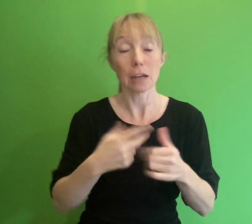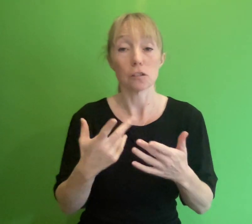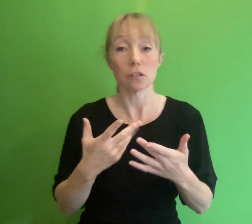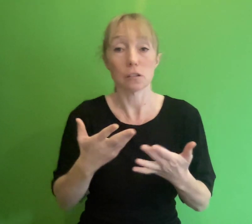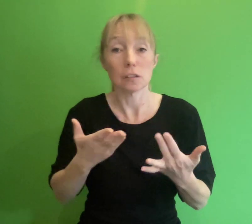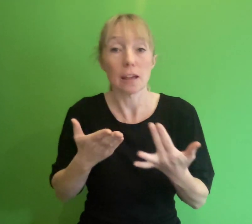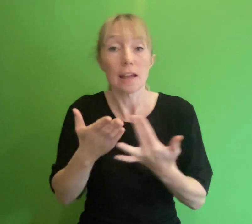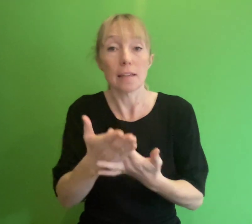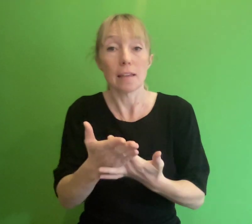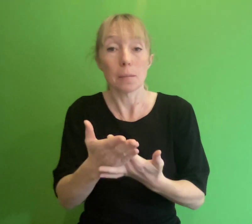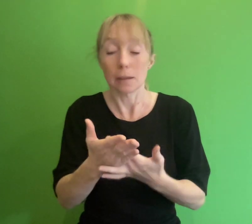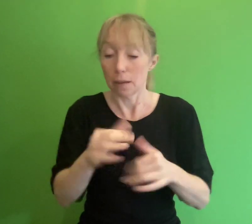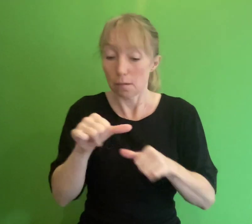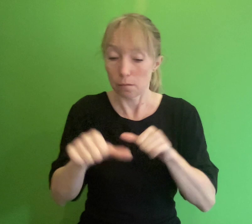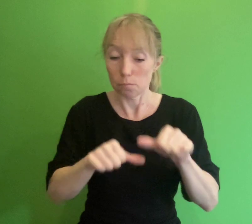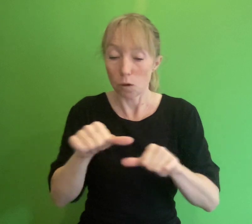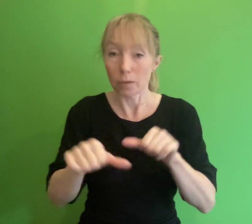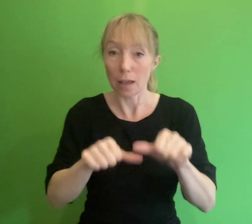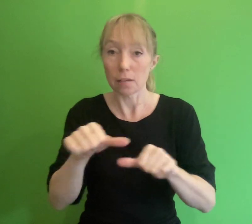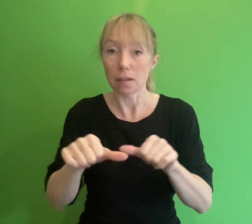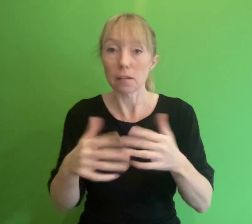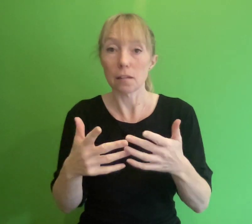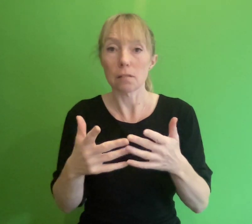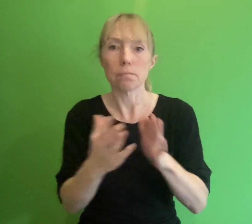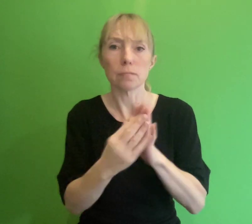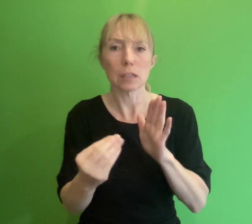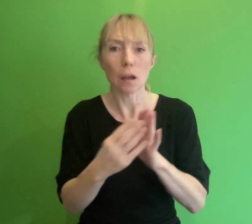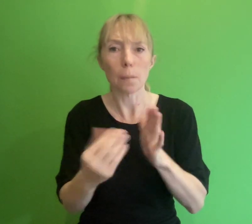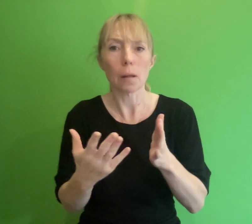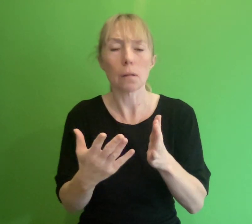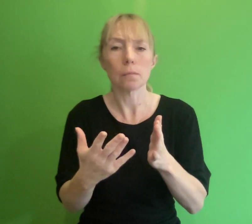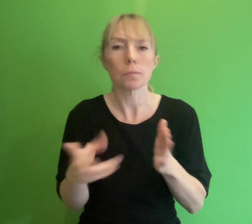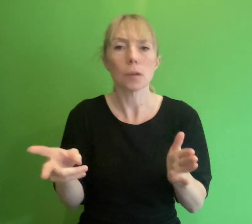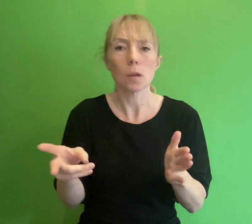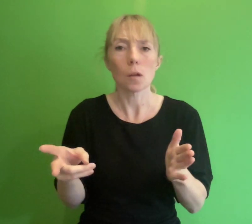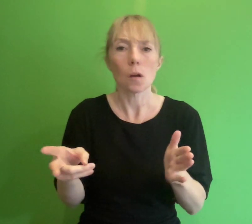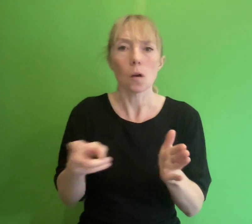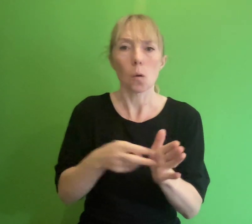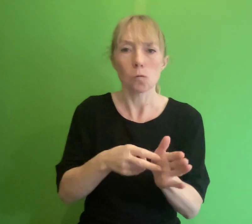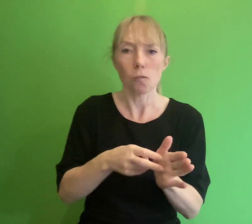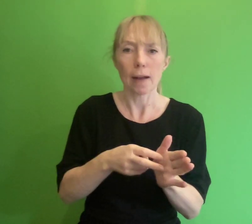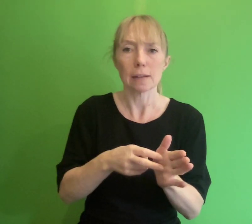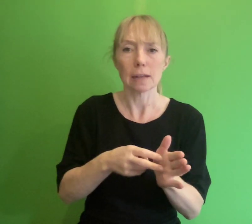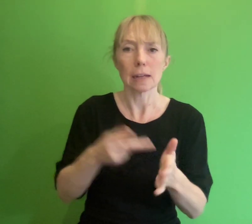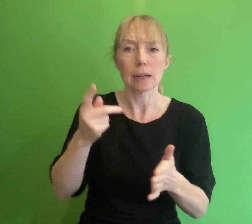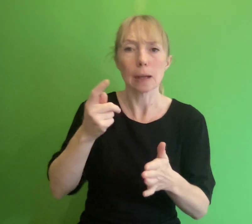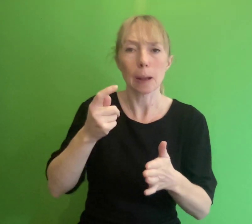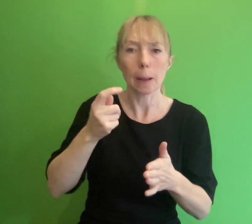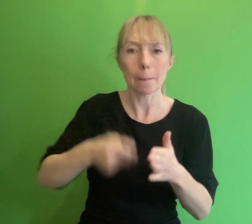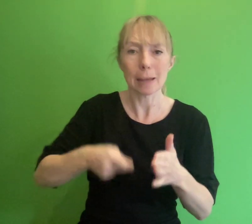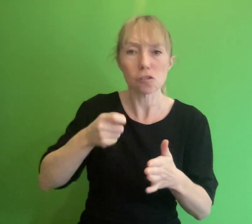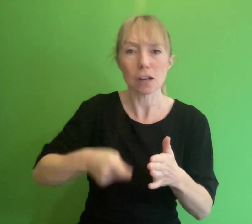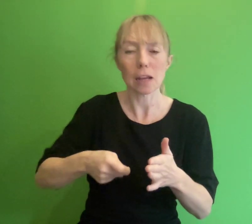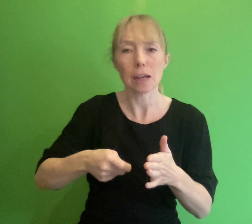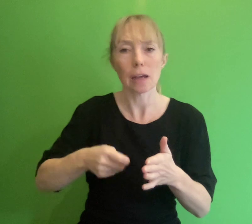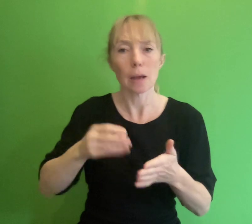accessibility of processes, for example, contracting, commissioning, payments,